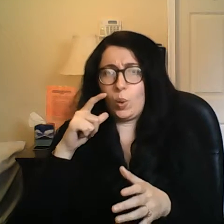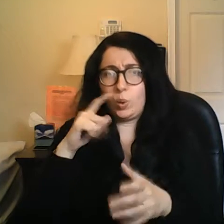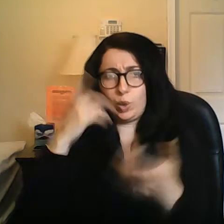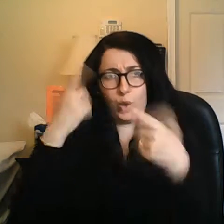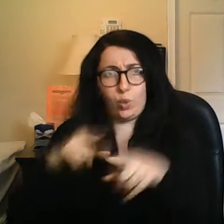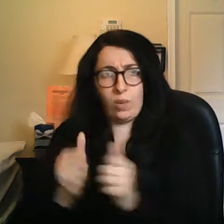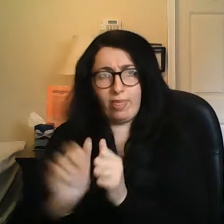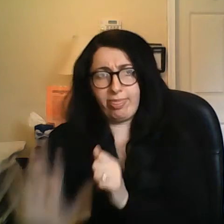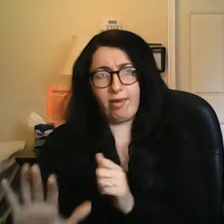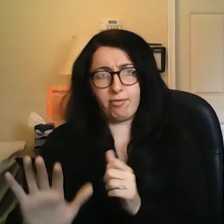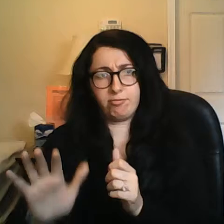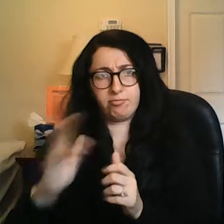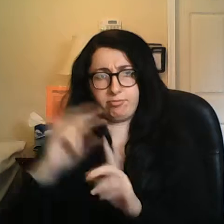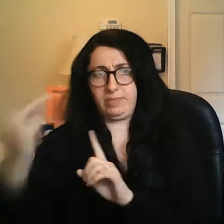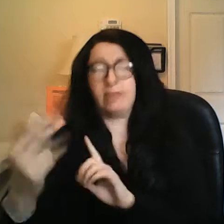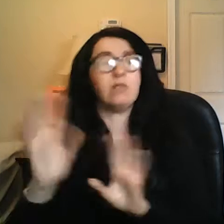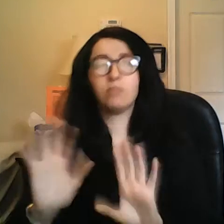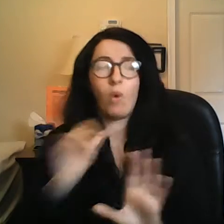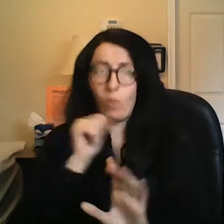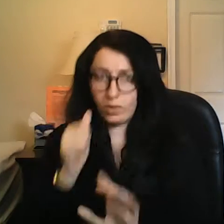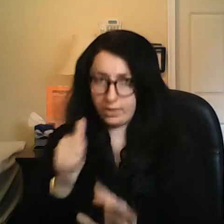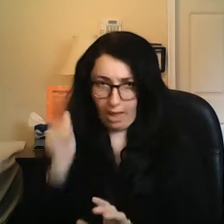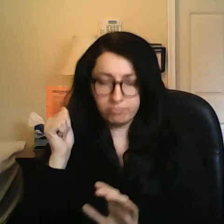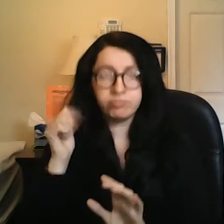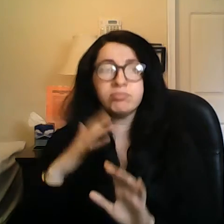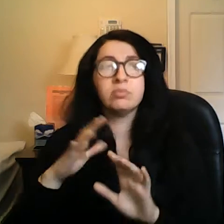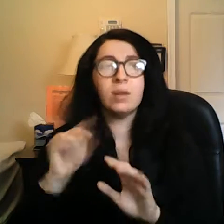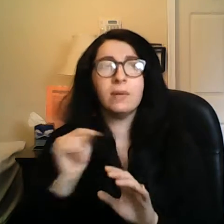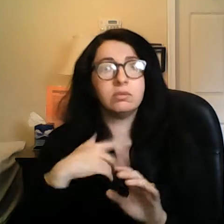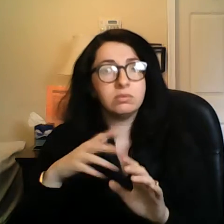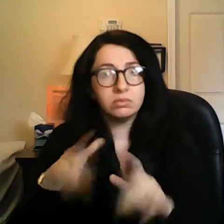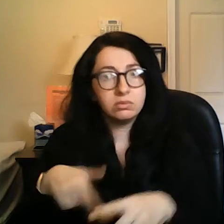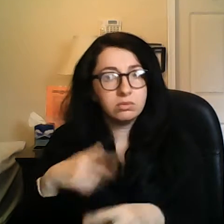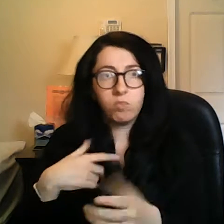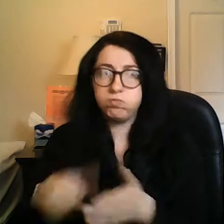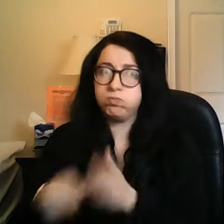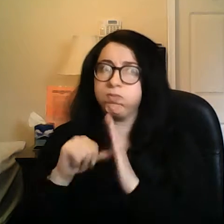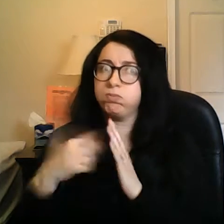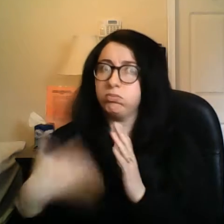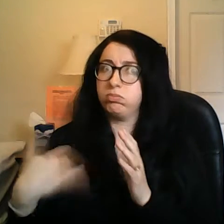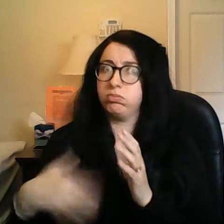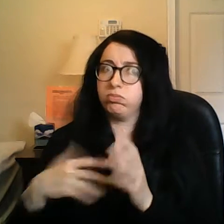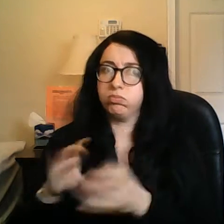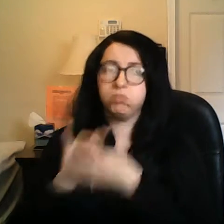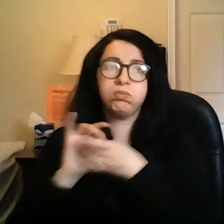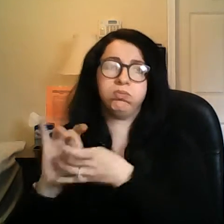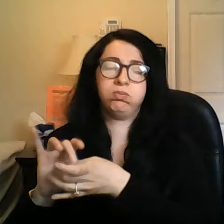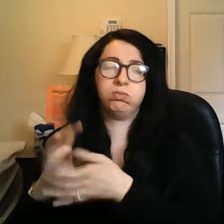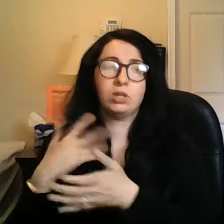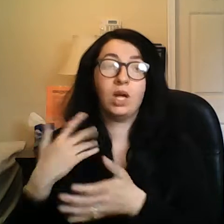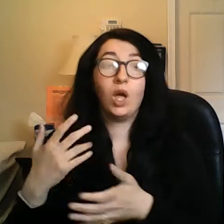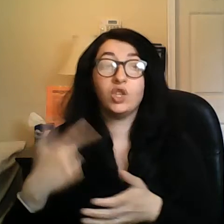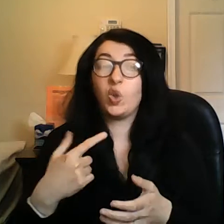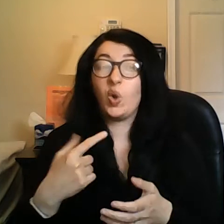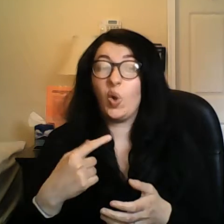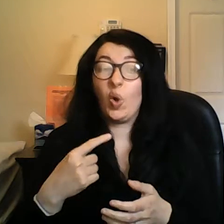as a customer. So there are over 15,000 classes in design, photography, painting, drawing, logo design, like so